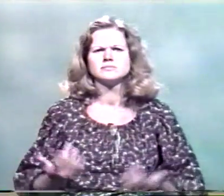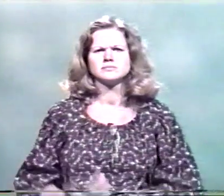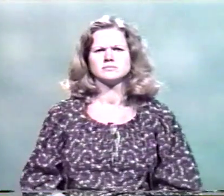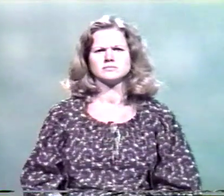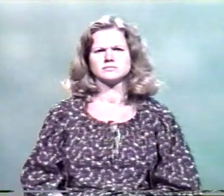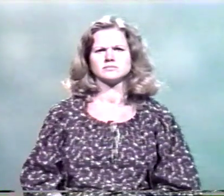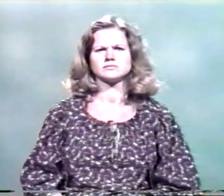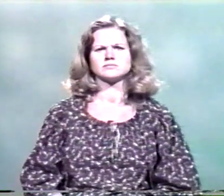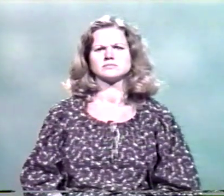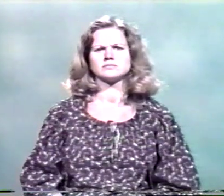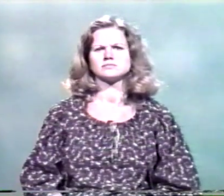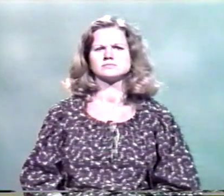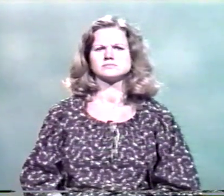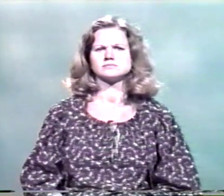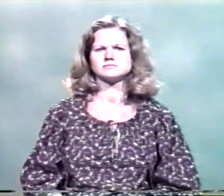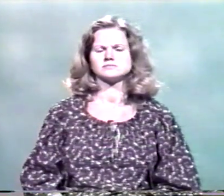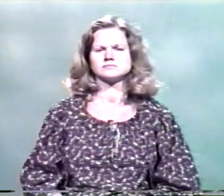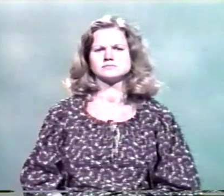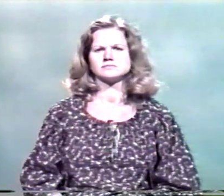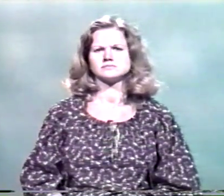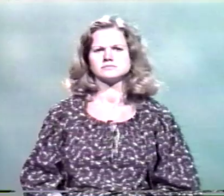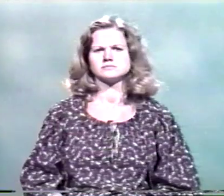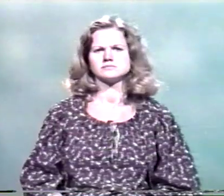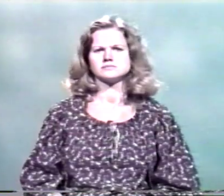I tried to contact you Saturday. You were gone. What's up?